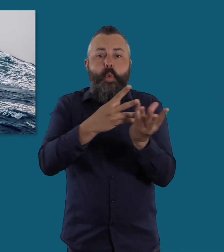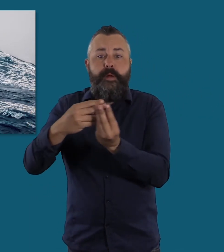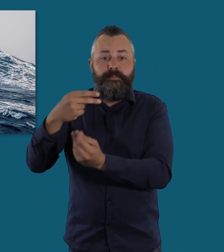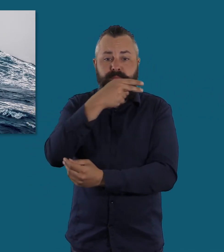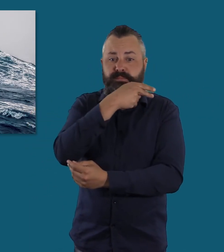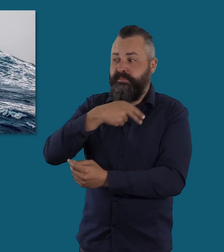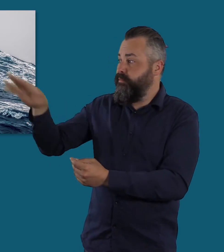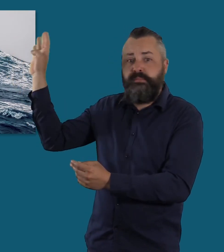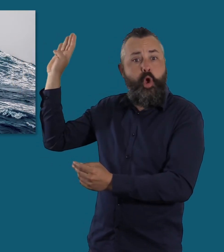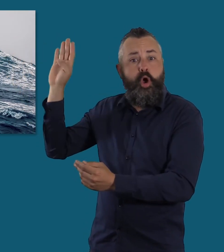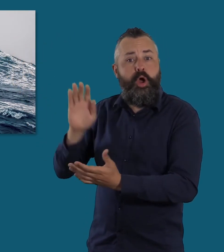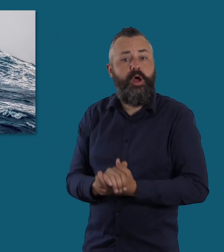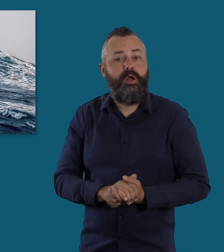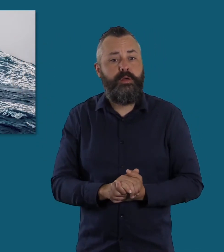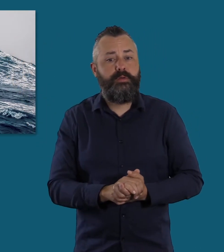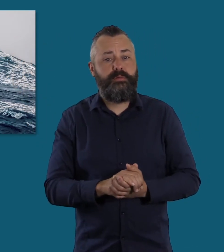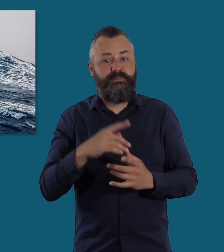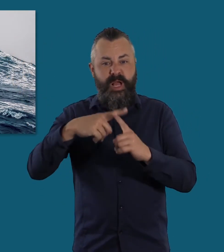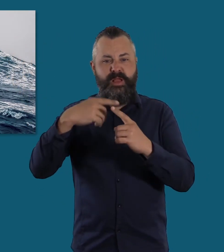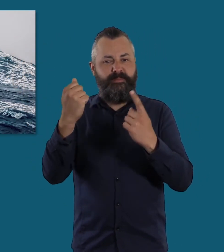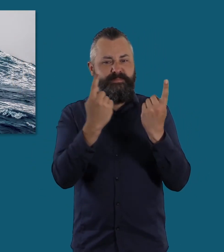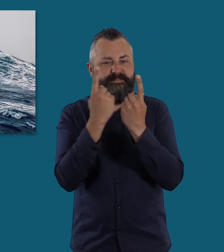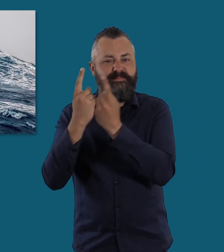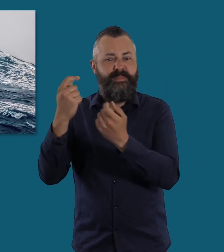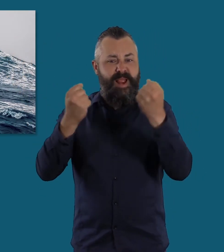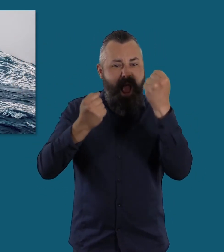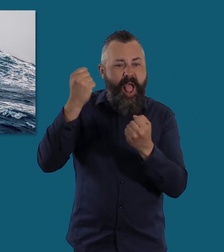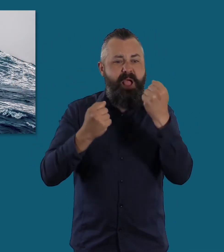ocean, it may carry debris and people to sea with it.